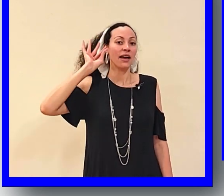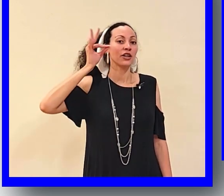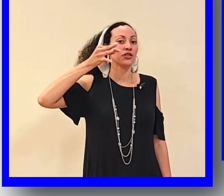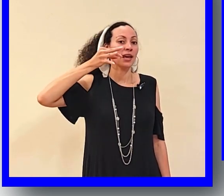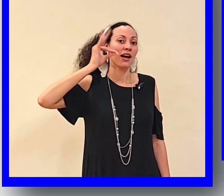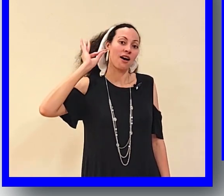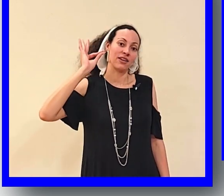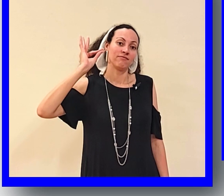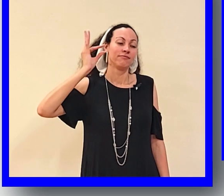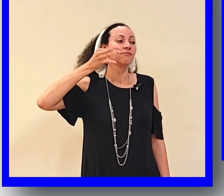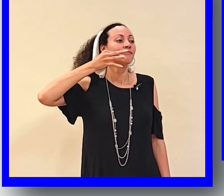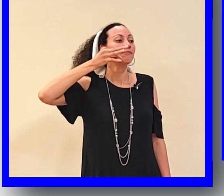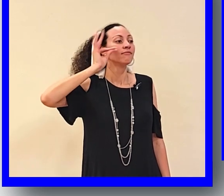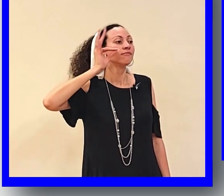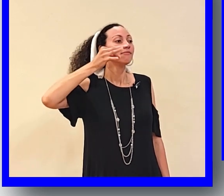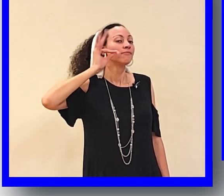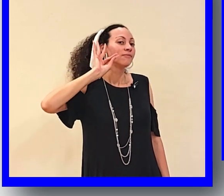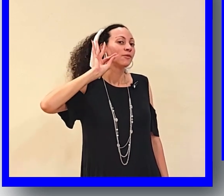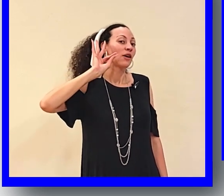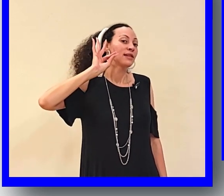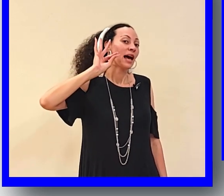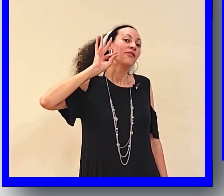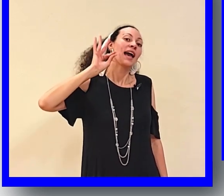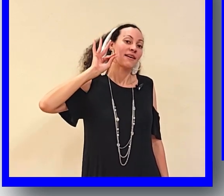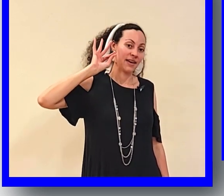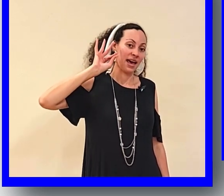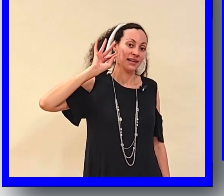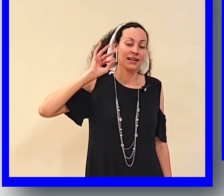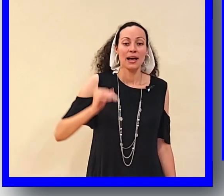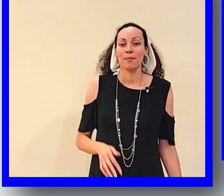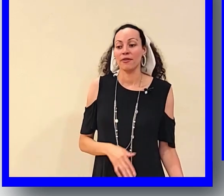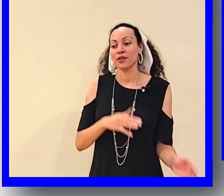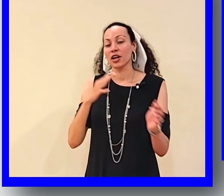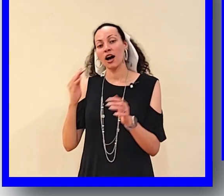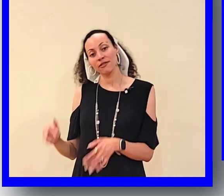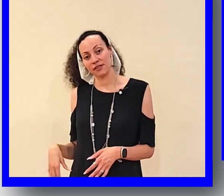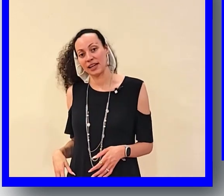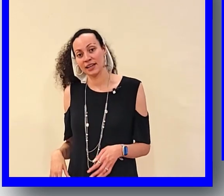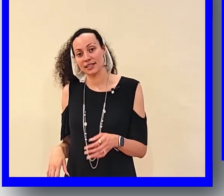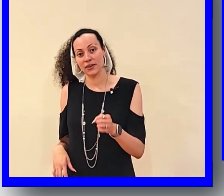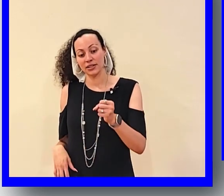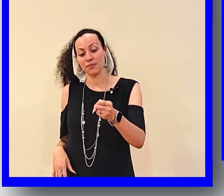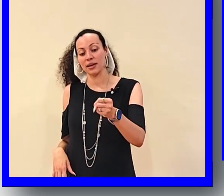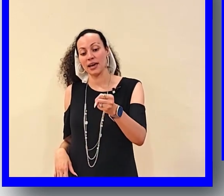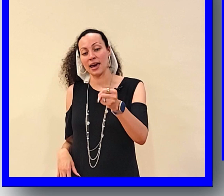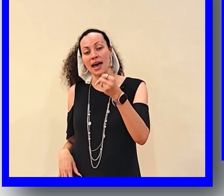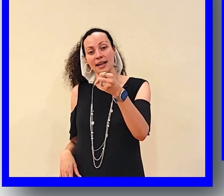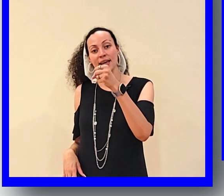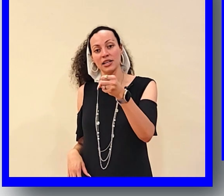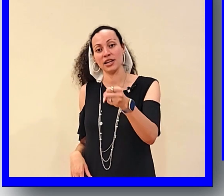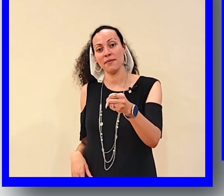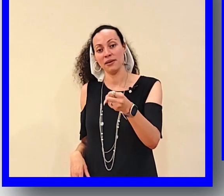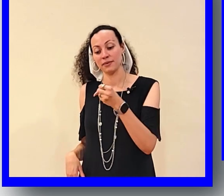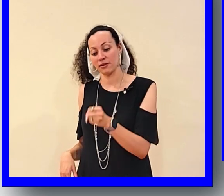Kind of like you're drinking coffee. So I've seen that for cafe. But for coffee, it's going to be a